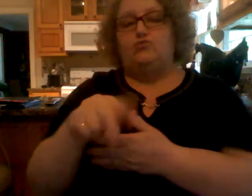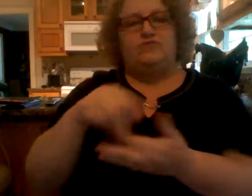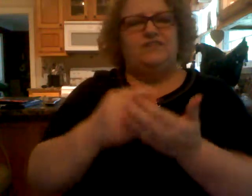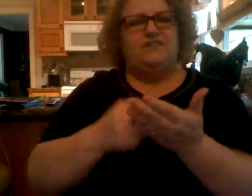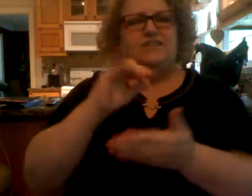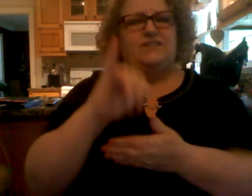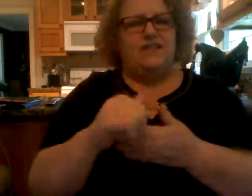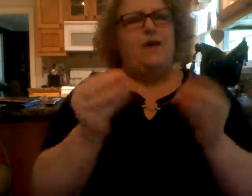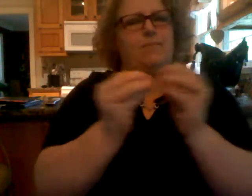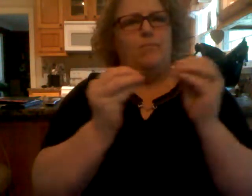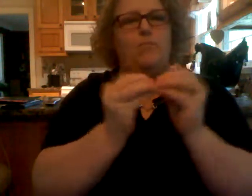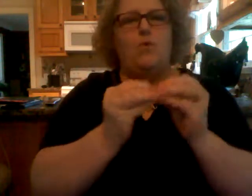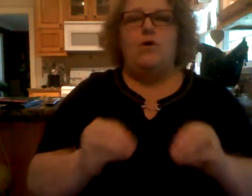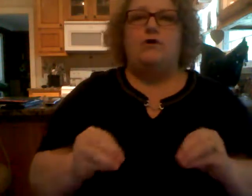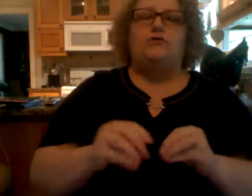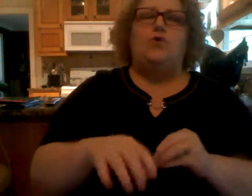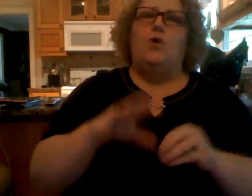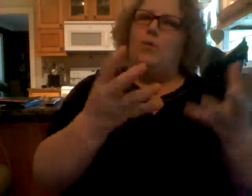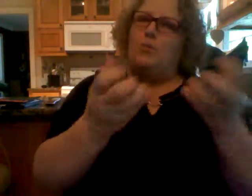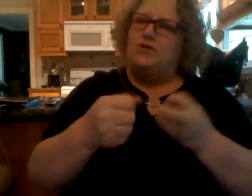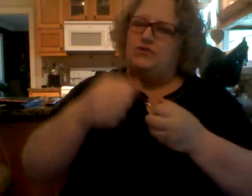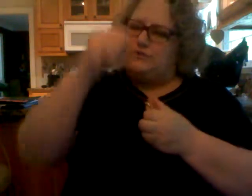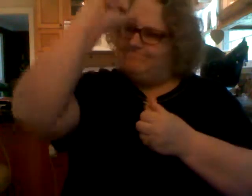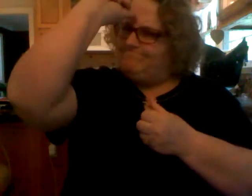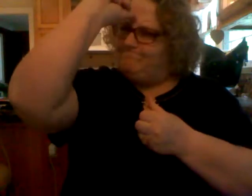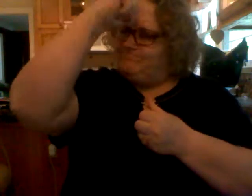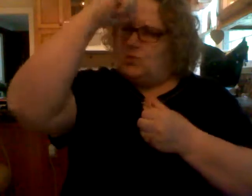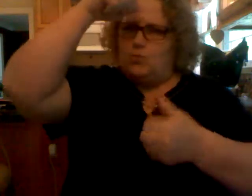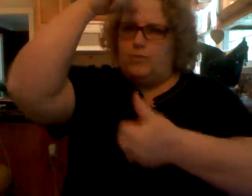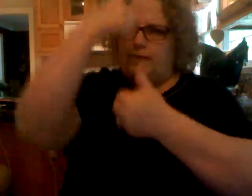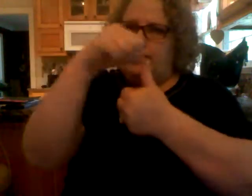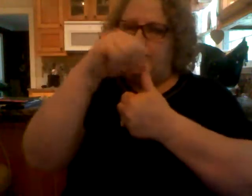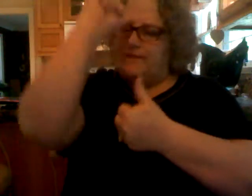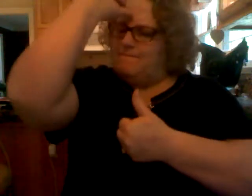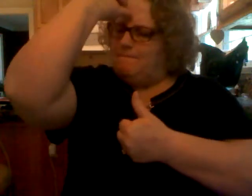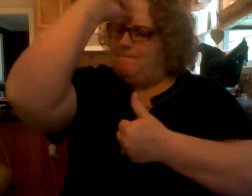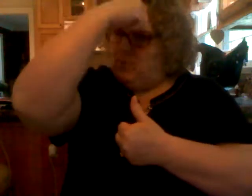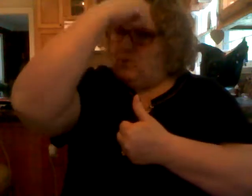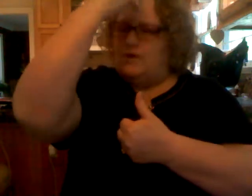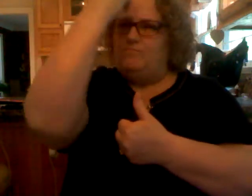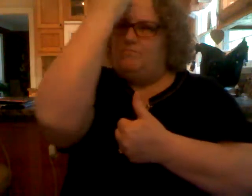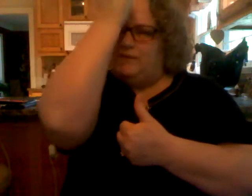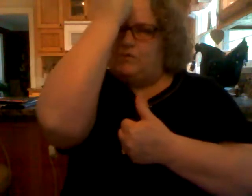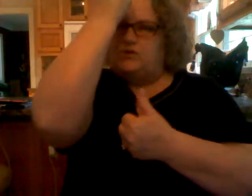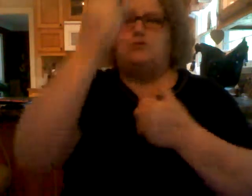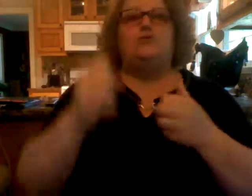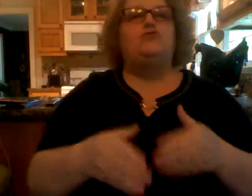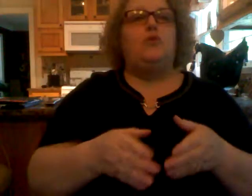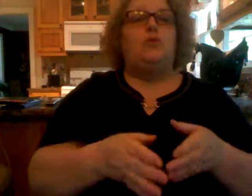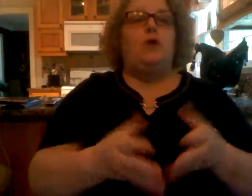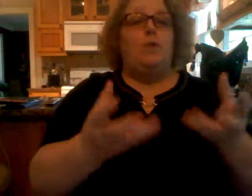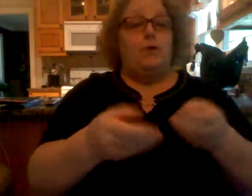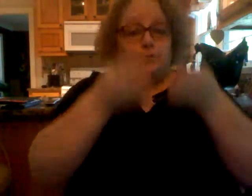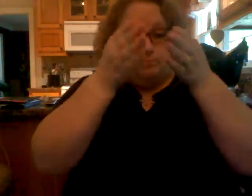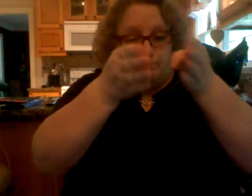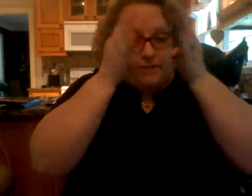bit, put that in your heads, and hopefully as you pay attention to the major community interactions that we're going to talk about,